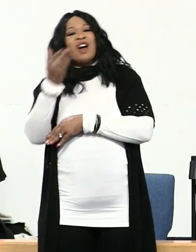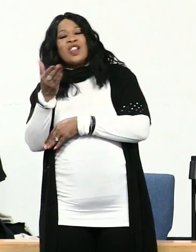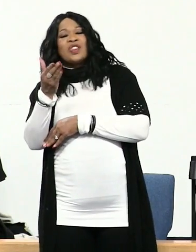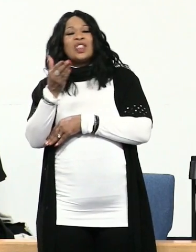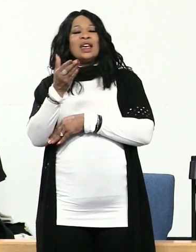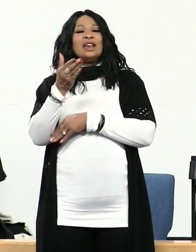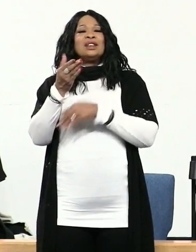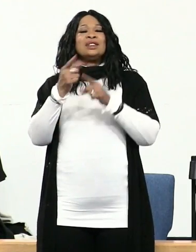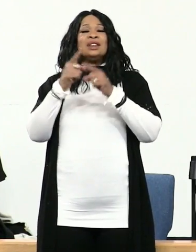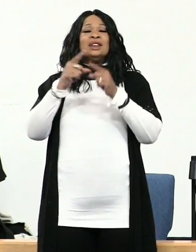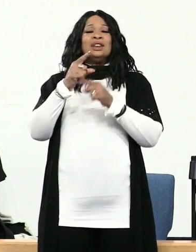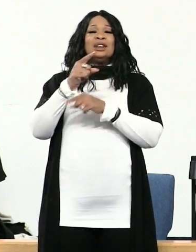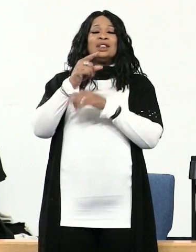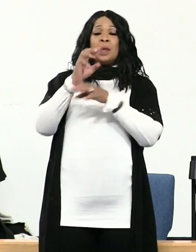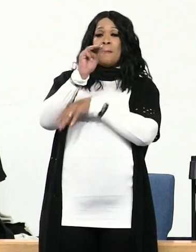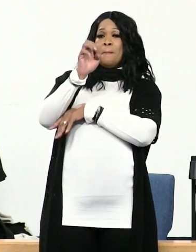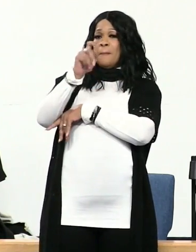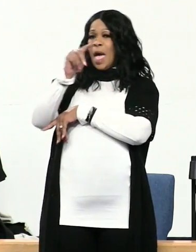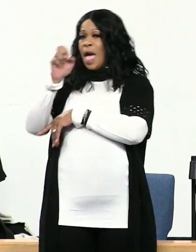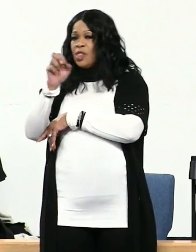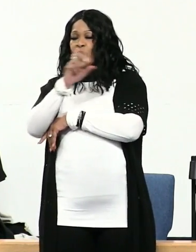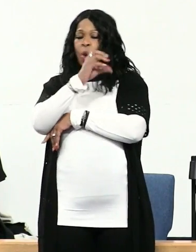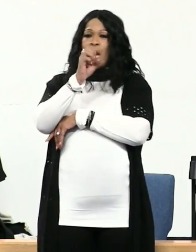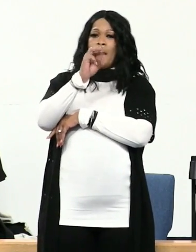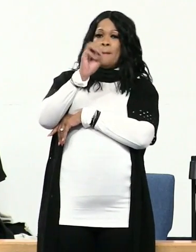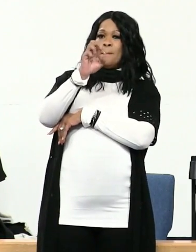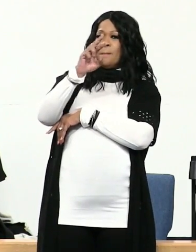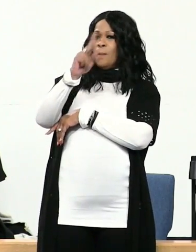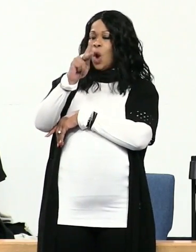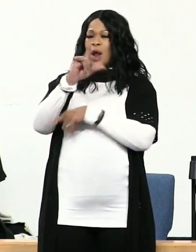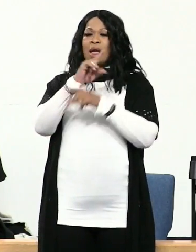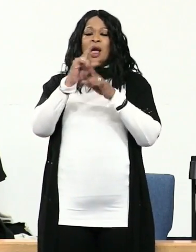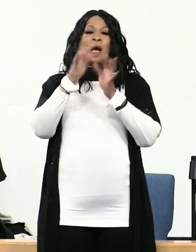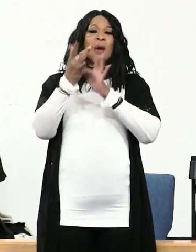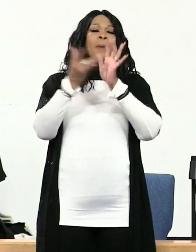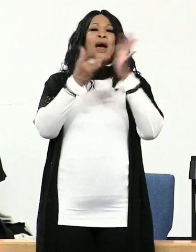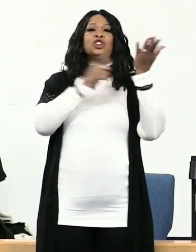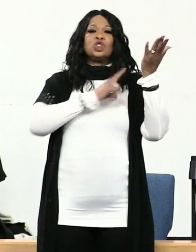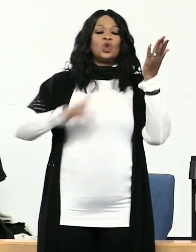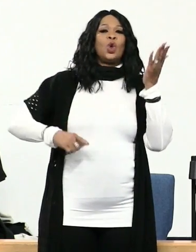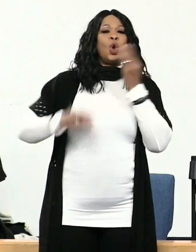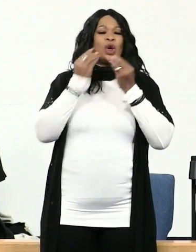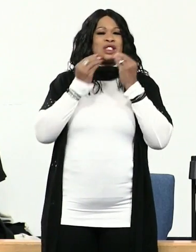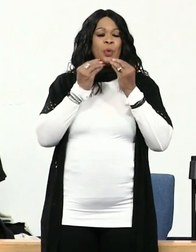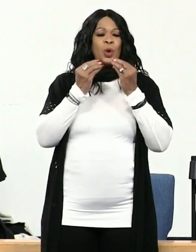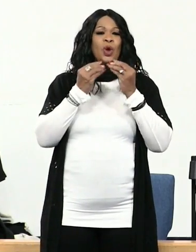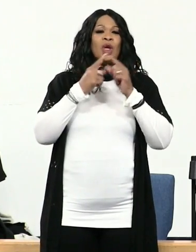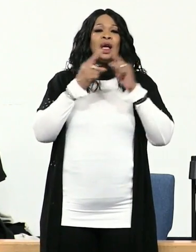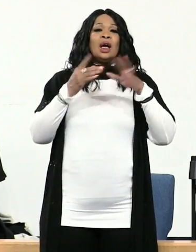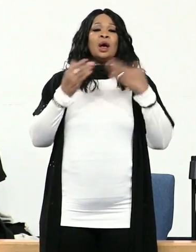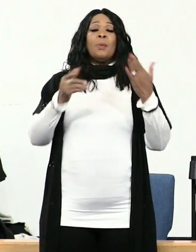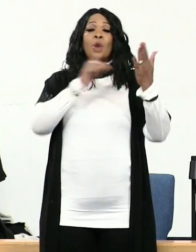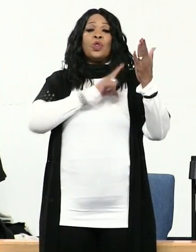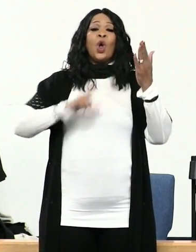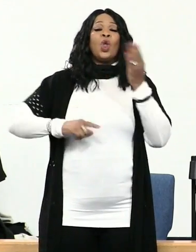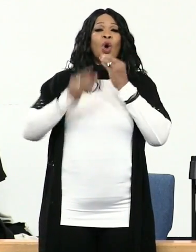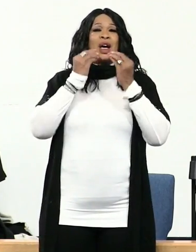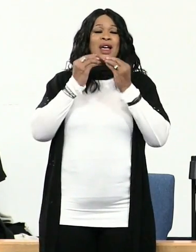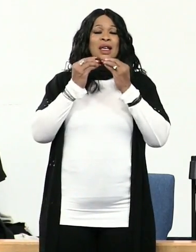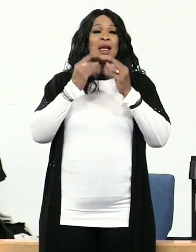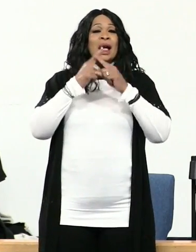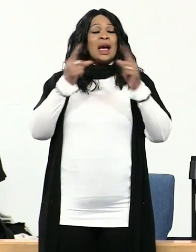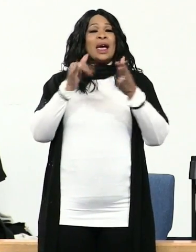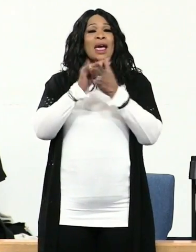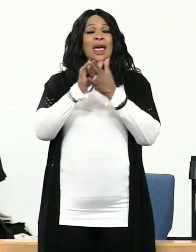Supper, about Jesus instituting communion. The Lord's Supper is a topic, please hear me, church, it is a topic that